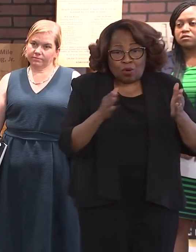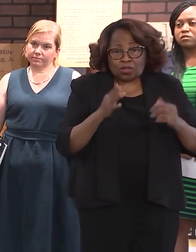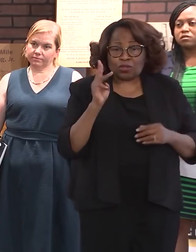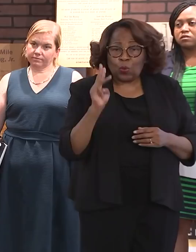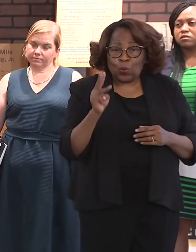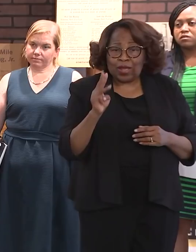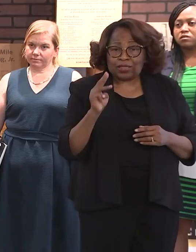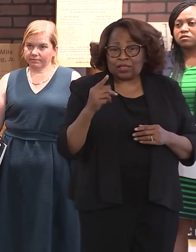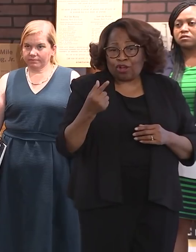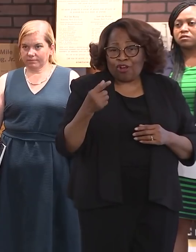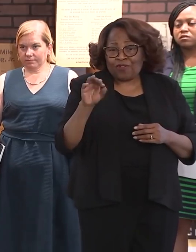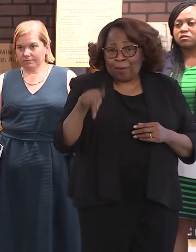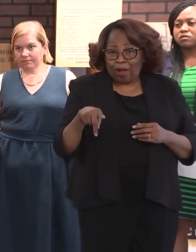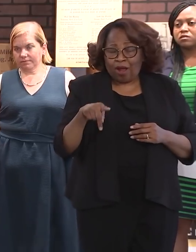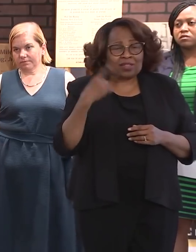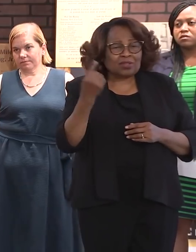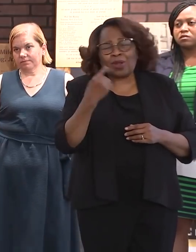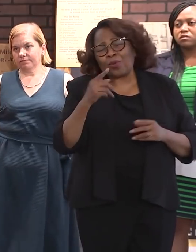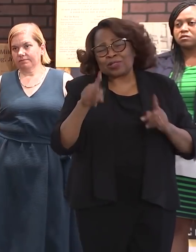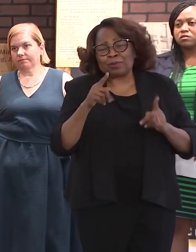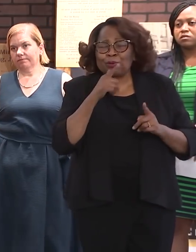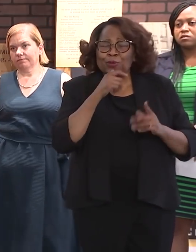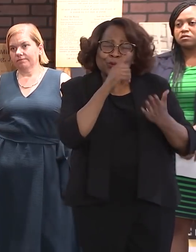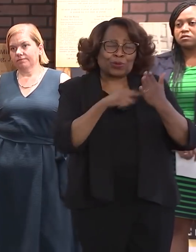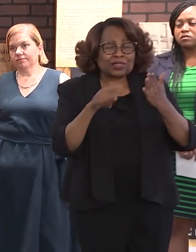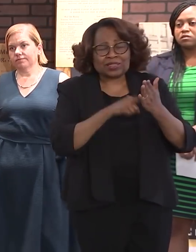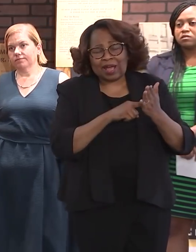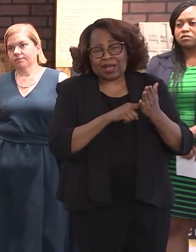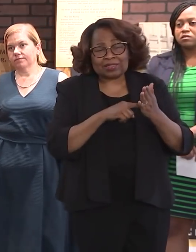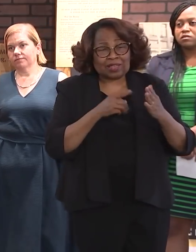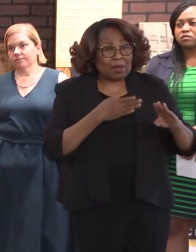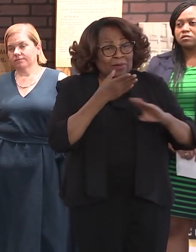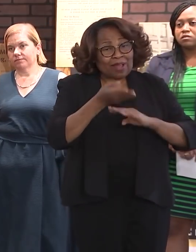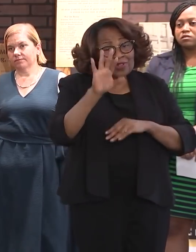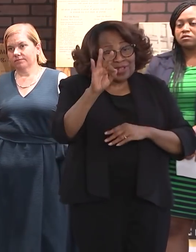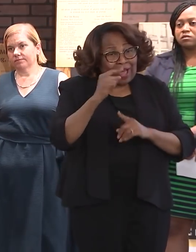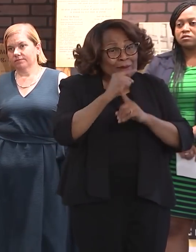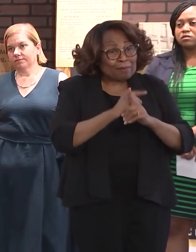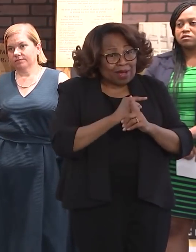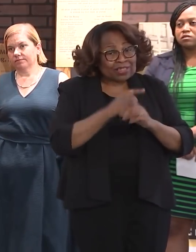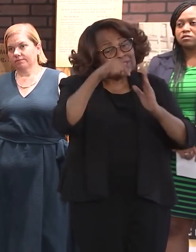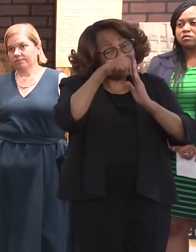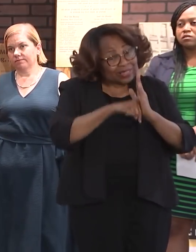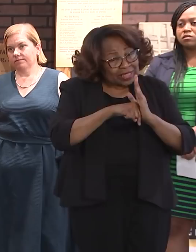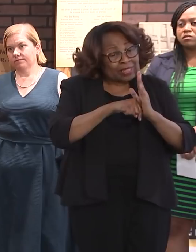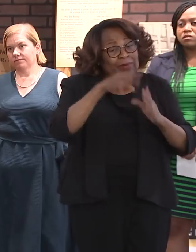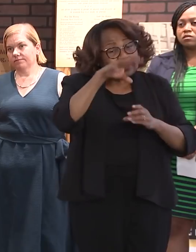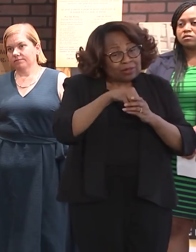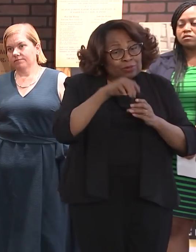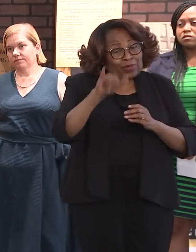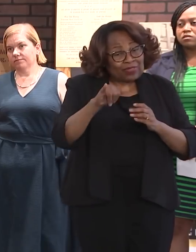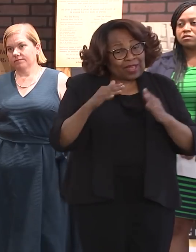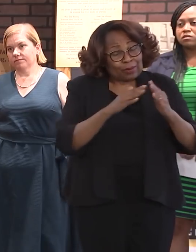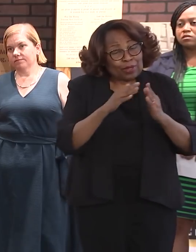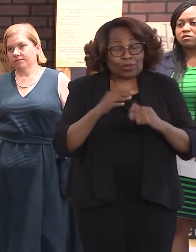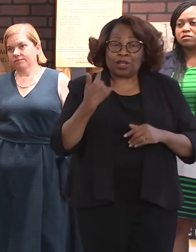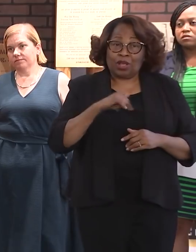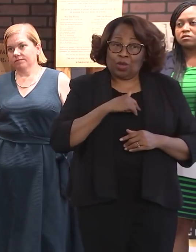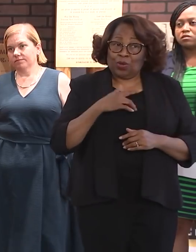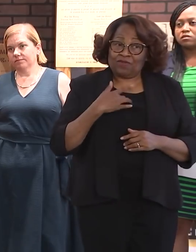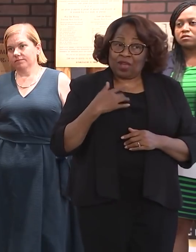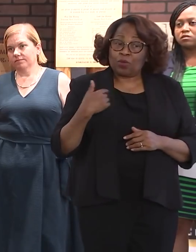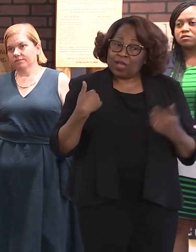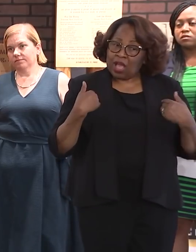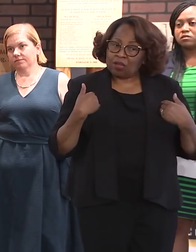Garfield Park. So there are always going to be people who criticize, but after 9 months of deep engagement with this community, we felt like we had a pretty